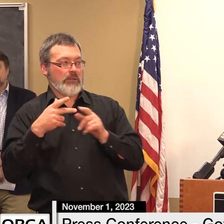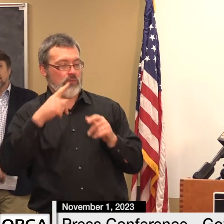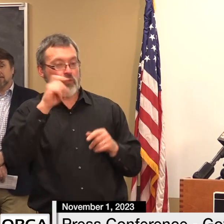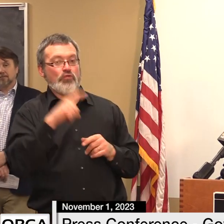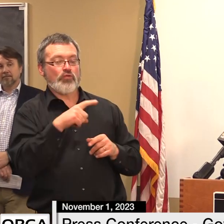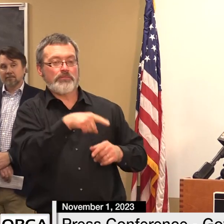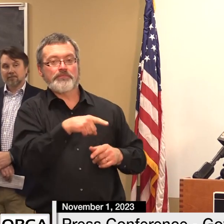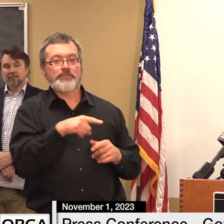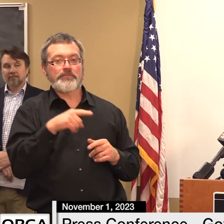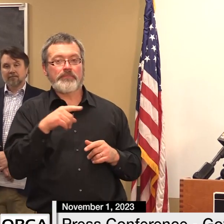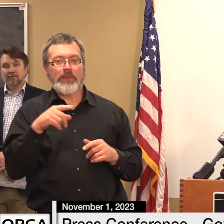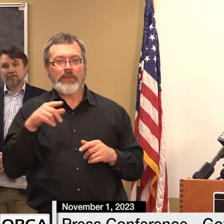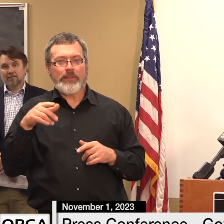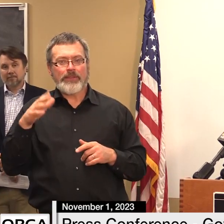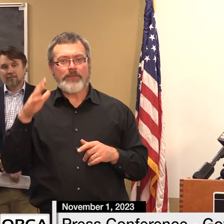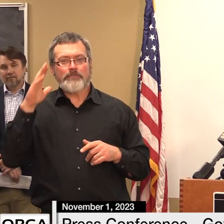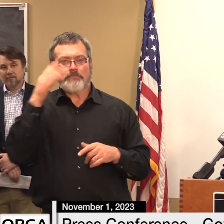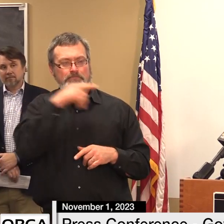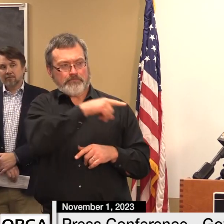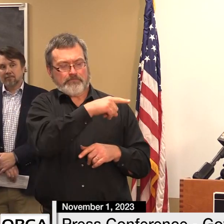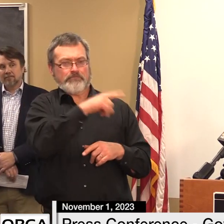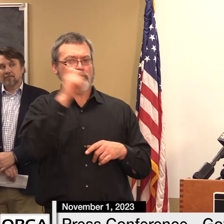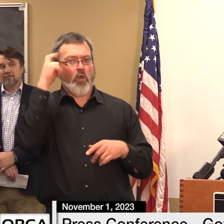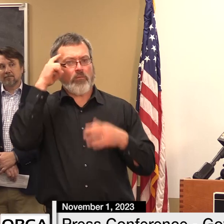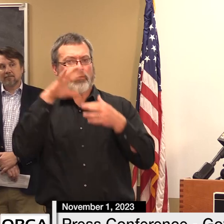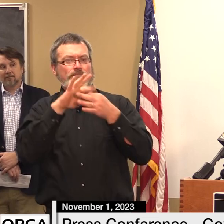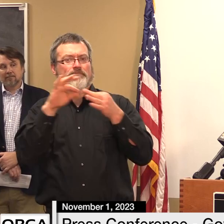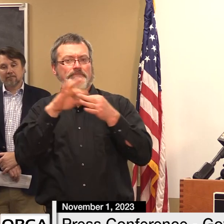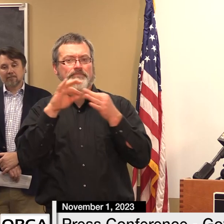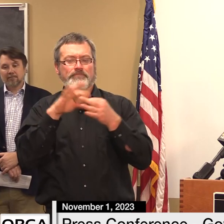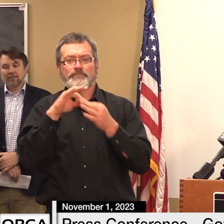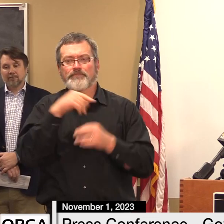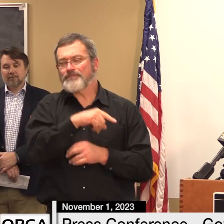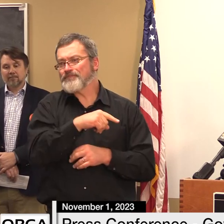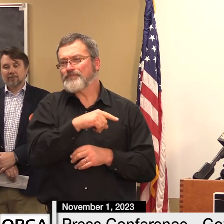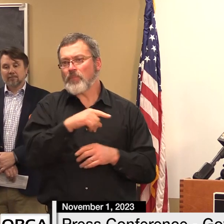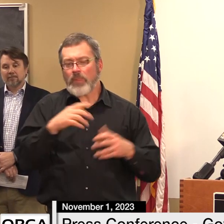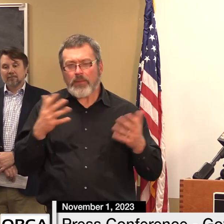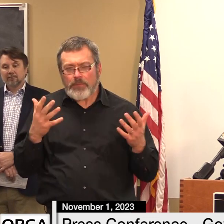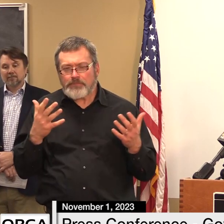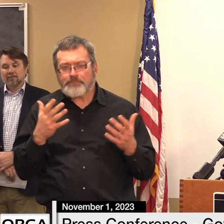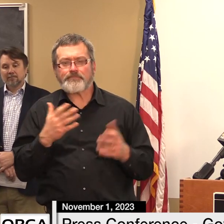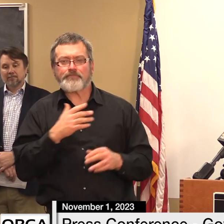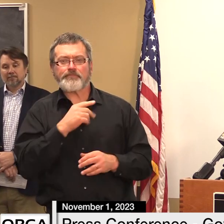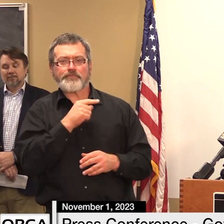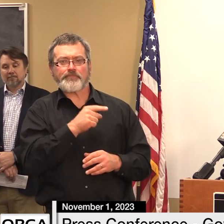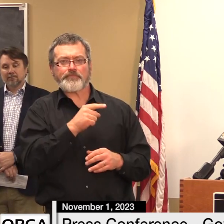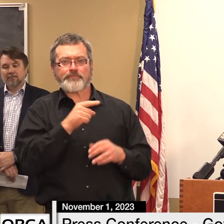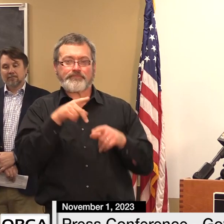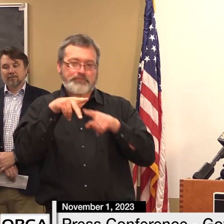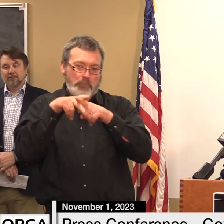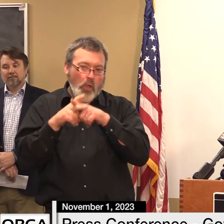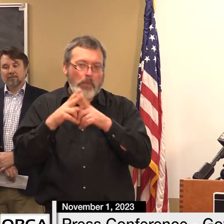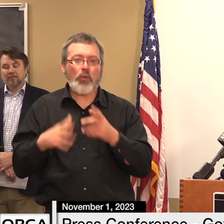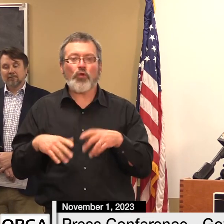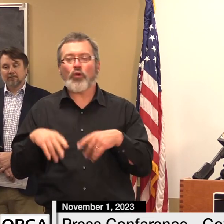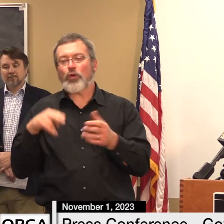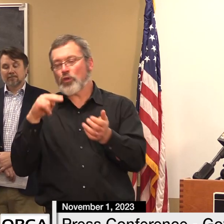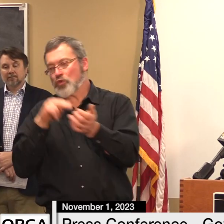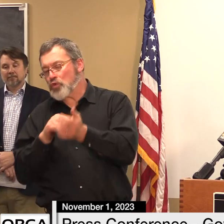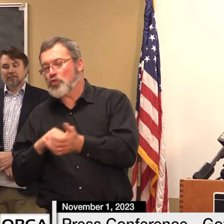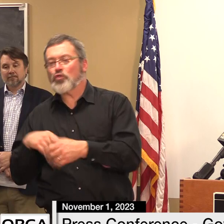It seemed that you said in all of that the problem of plumbers and nurses and doctors and teachers